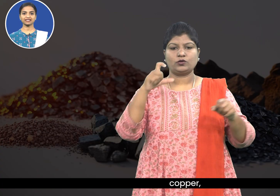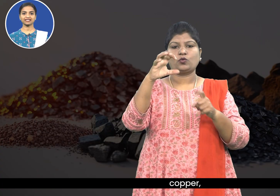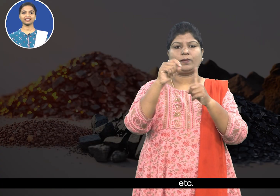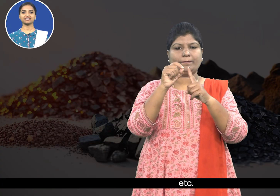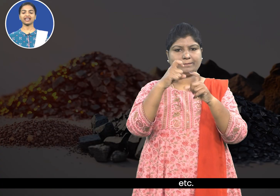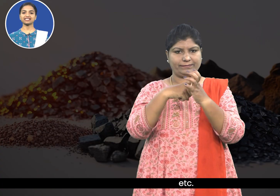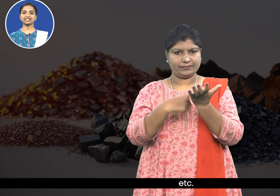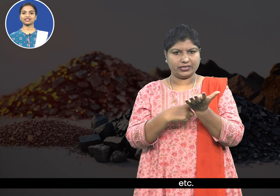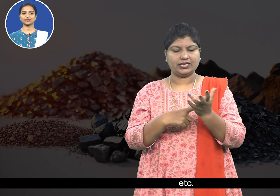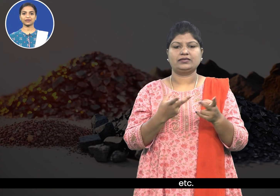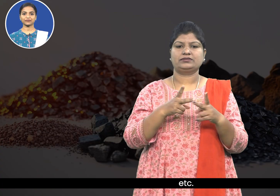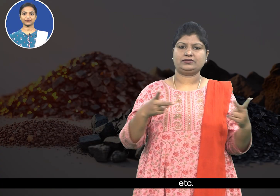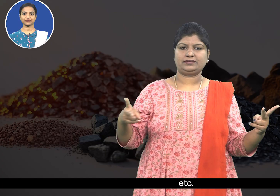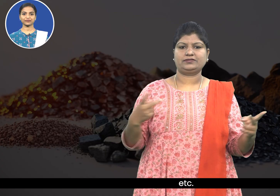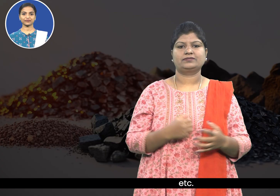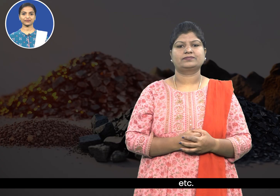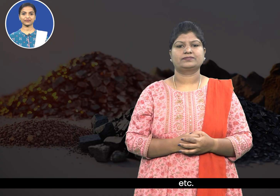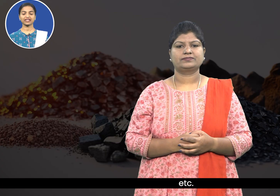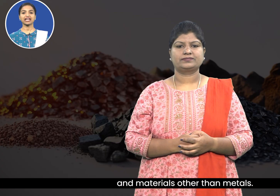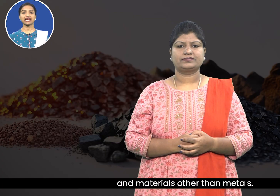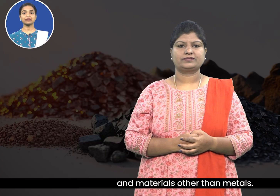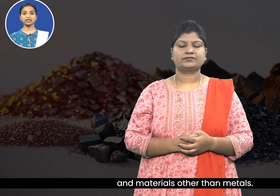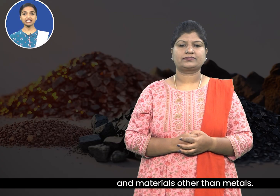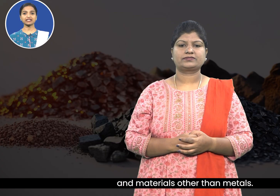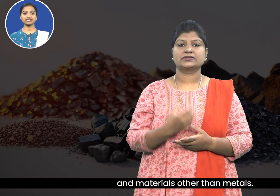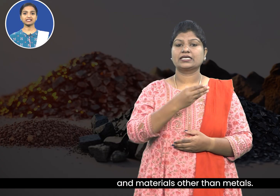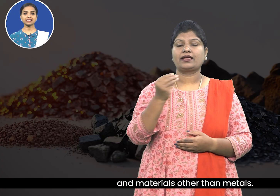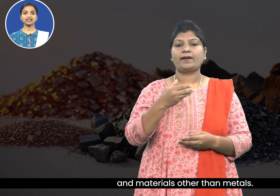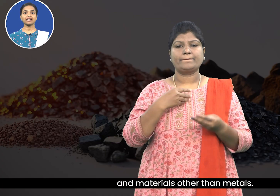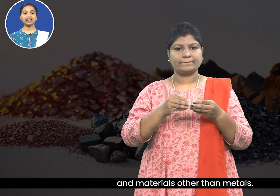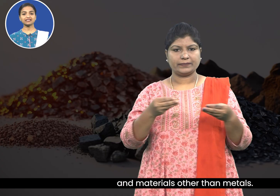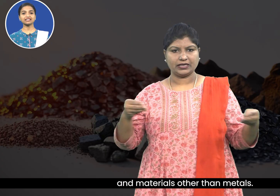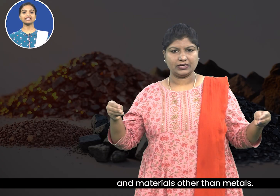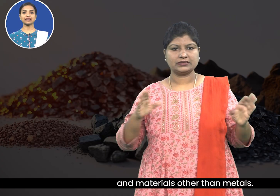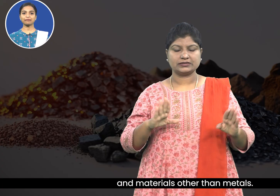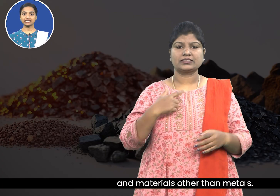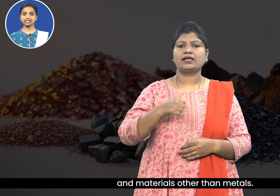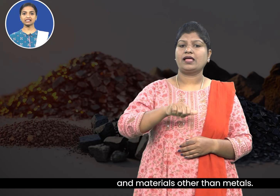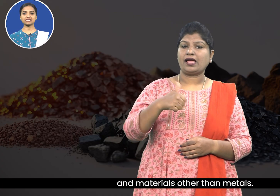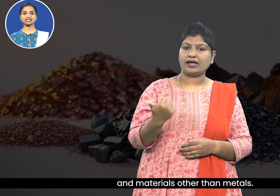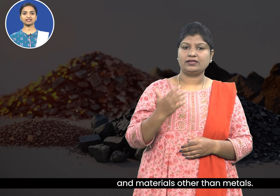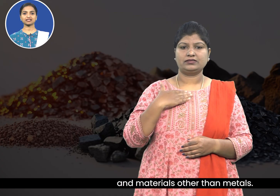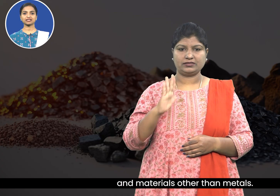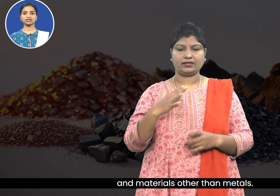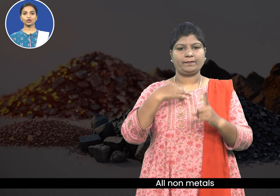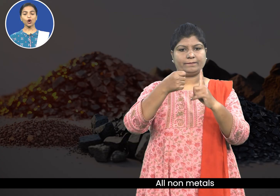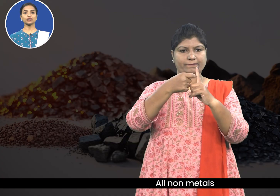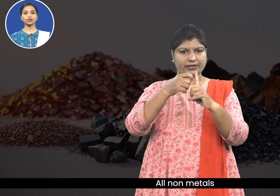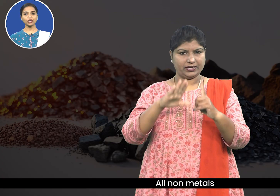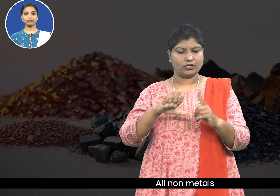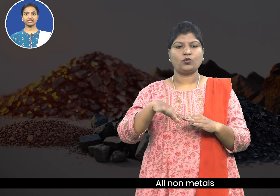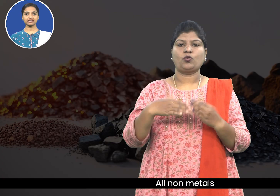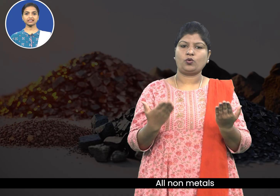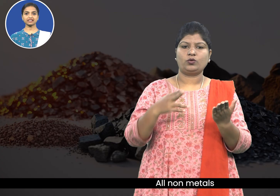copper, etc. And materials other than metals